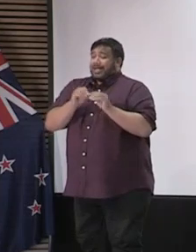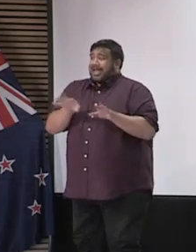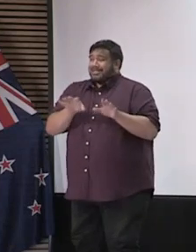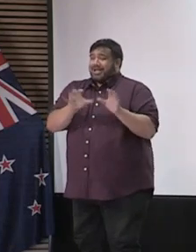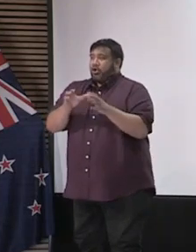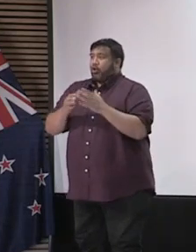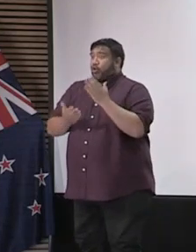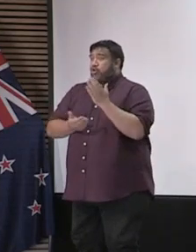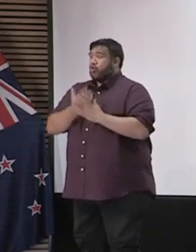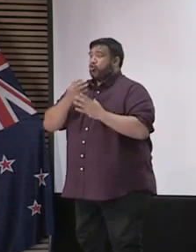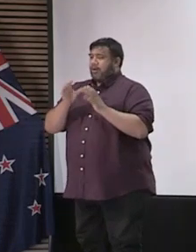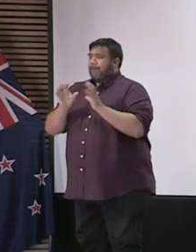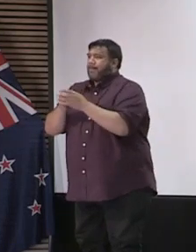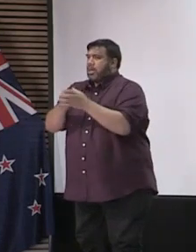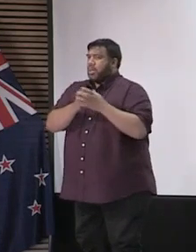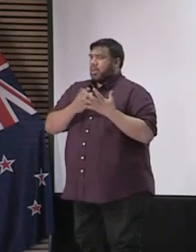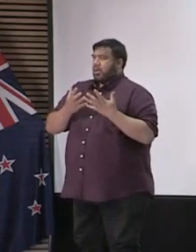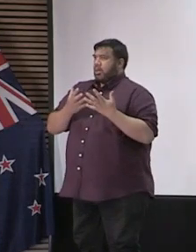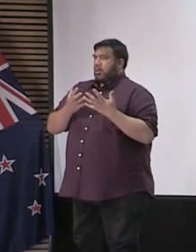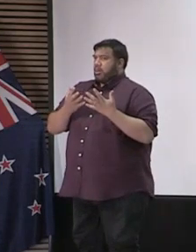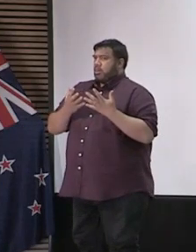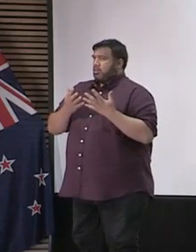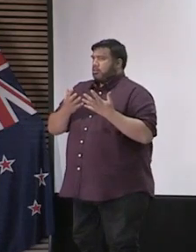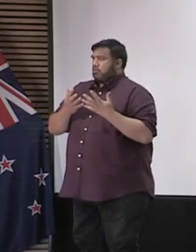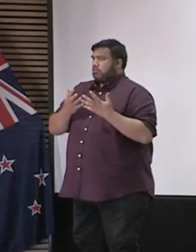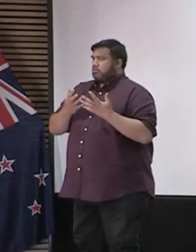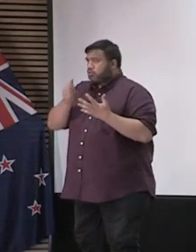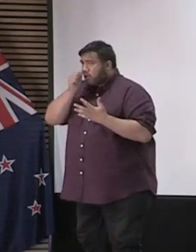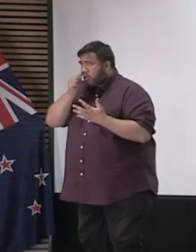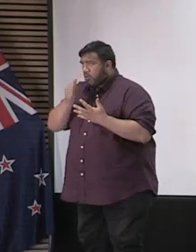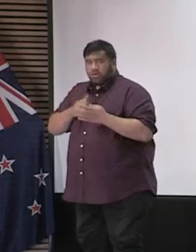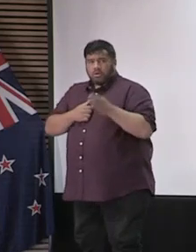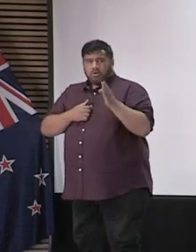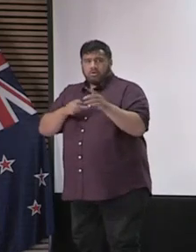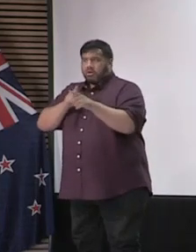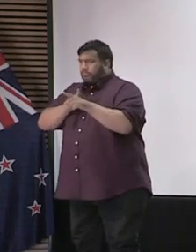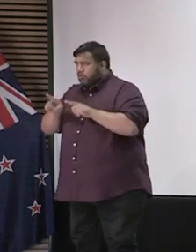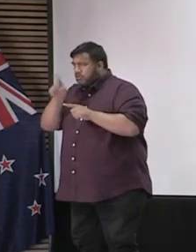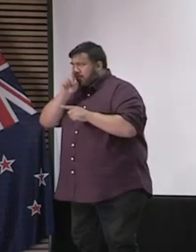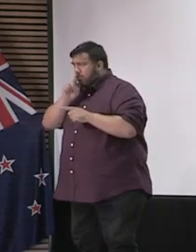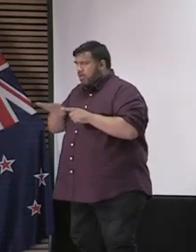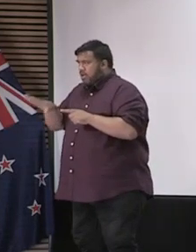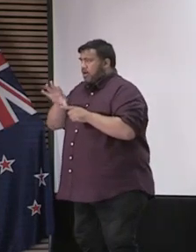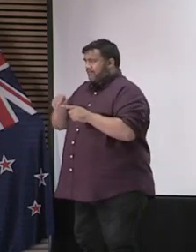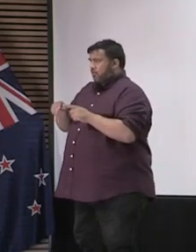Majority today are cluster related, as I understand. I believe the vast majority. Sorry, we might come back to